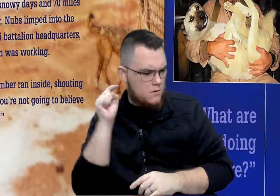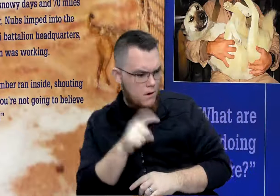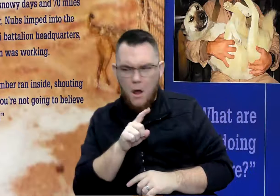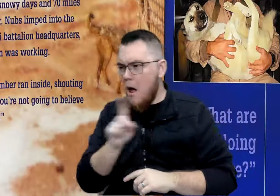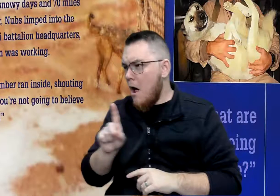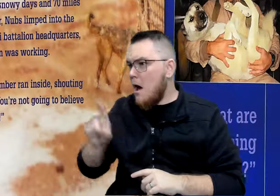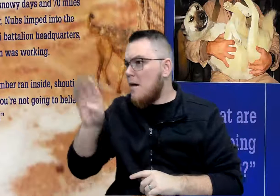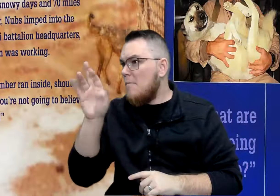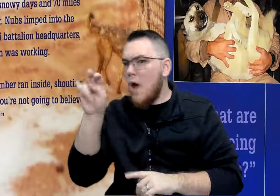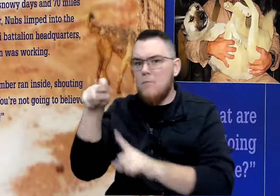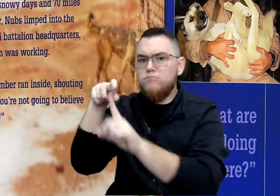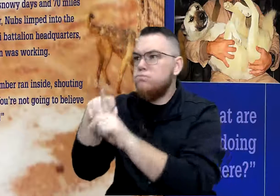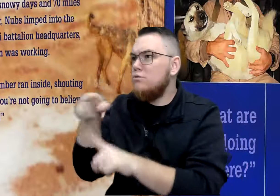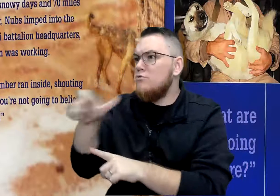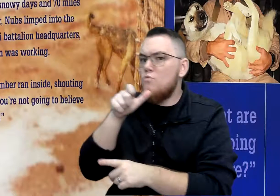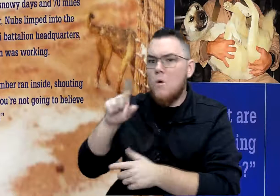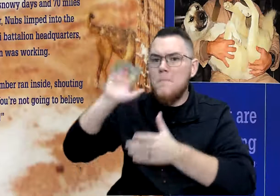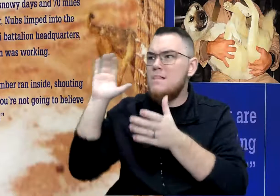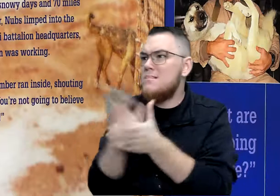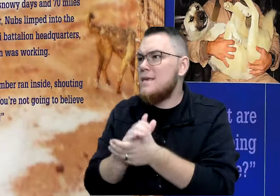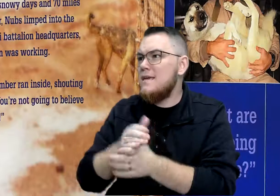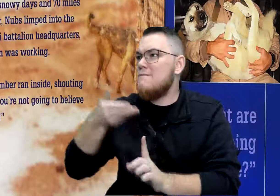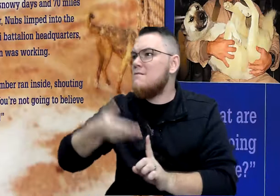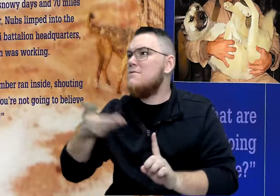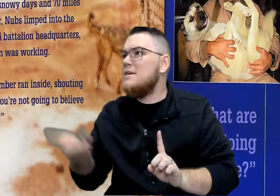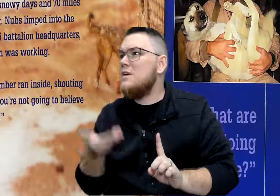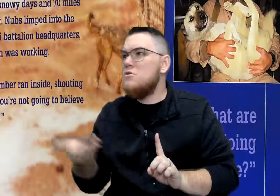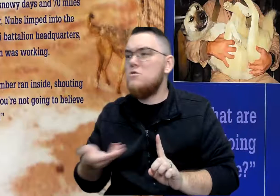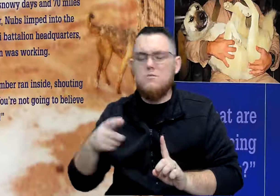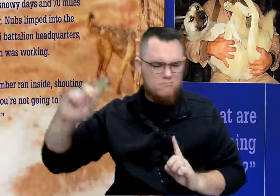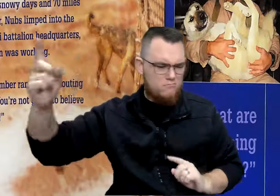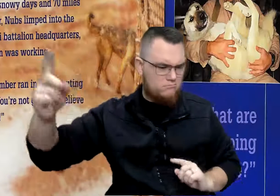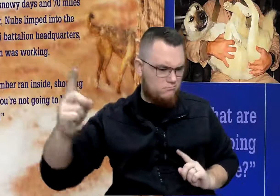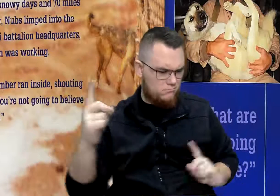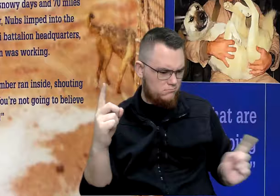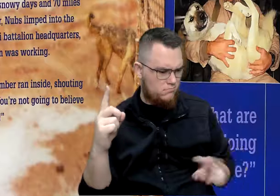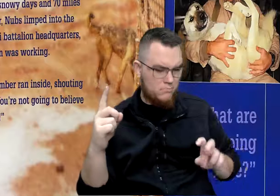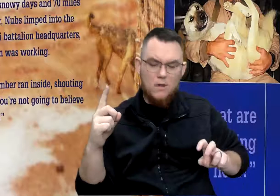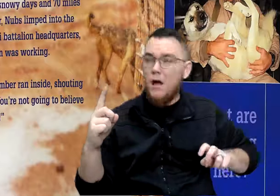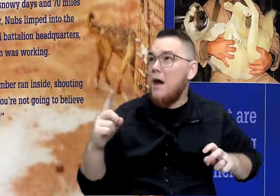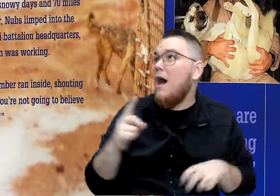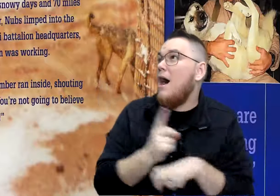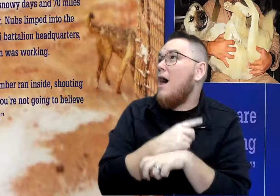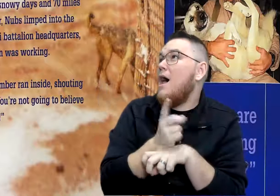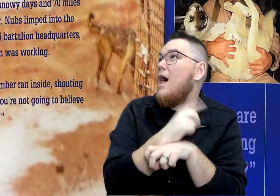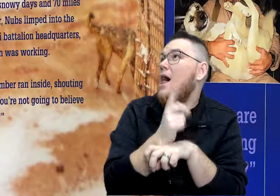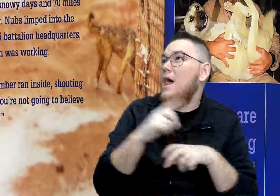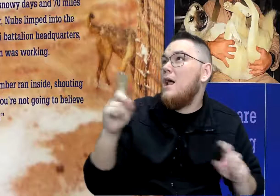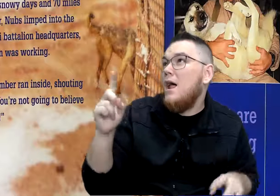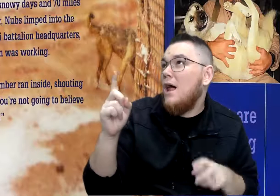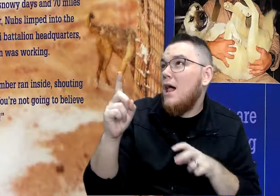When Nubs saw Brian, he ran with his tongue out and tail wagging right into his arms. "What are you doing